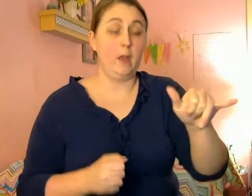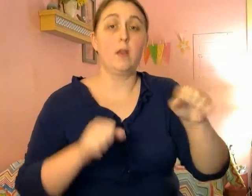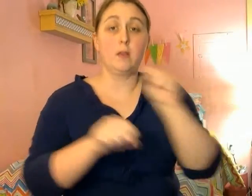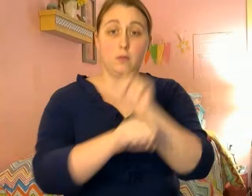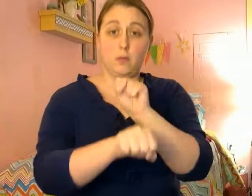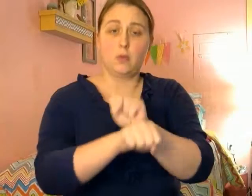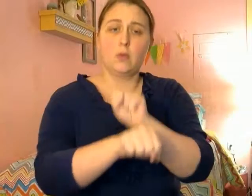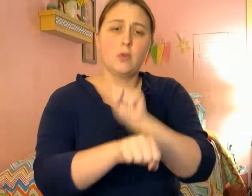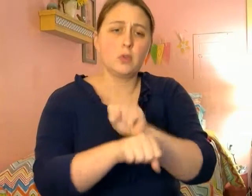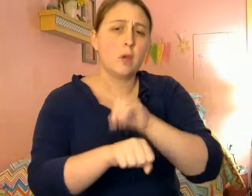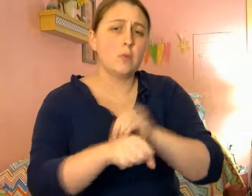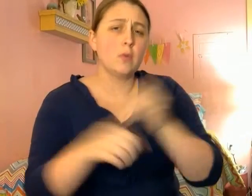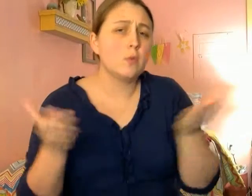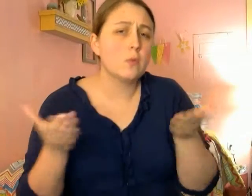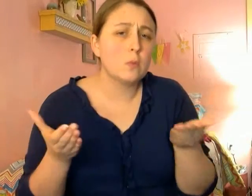job duty?